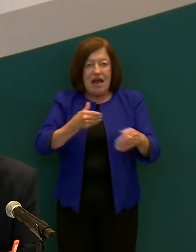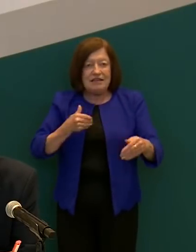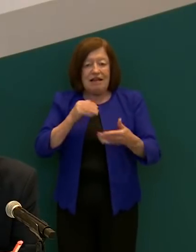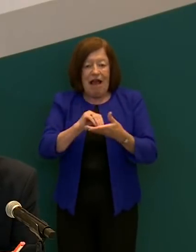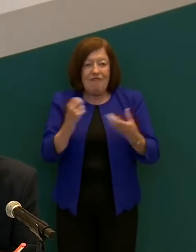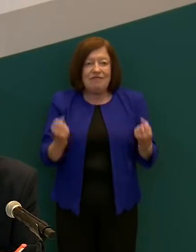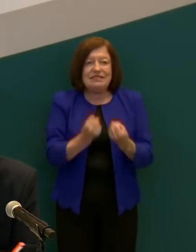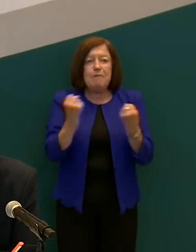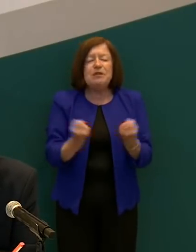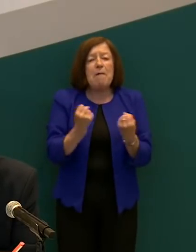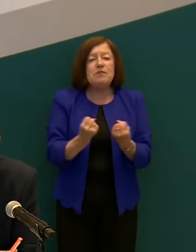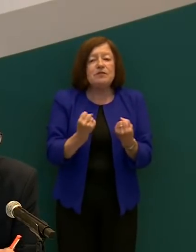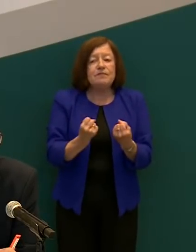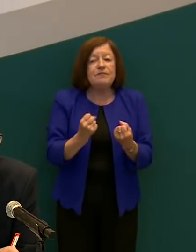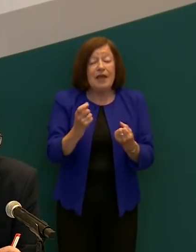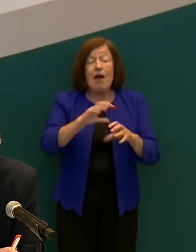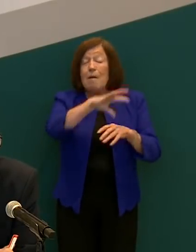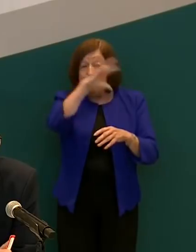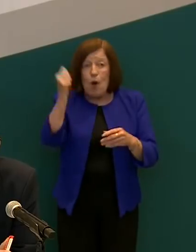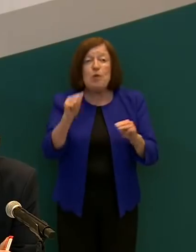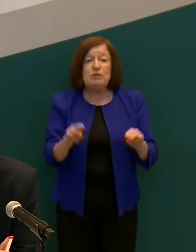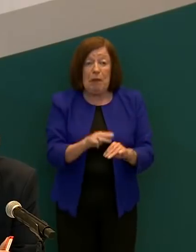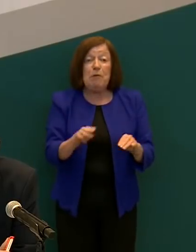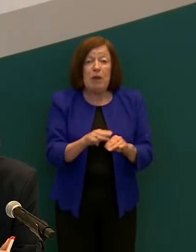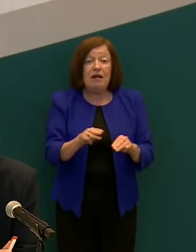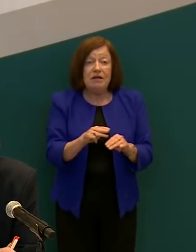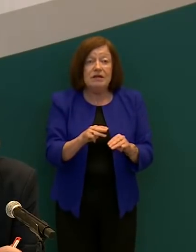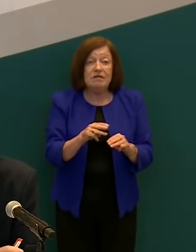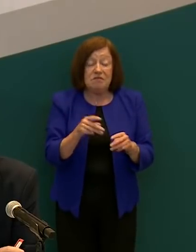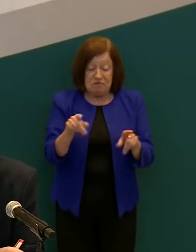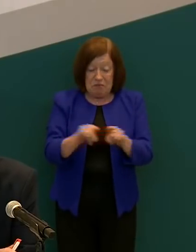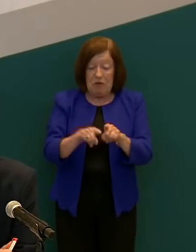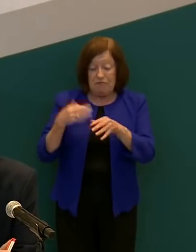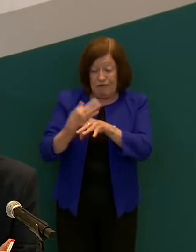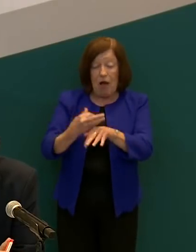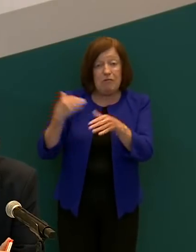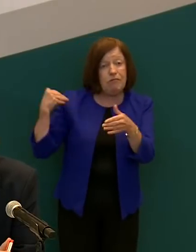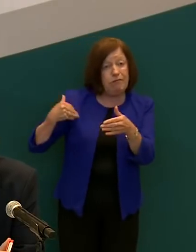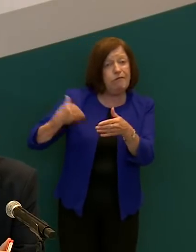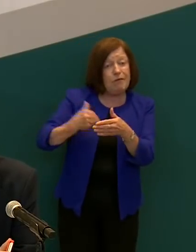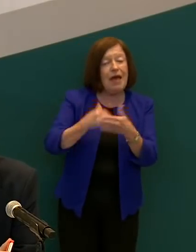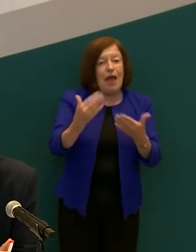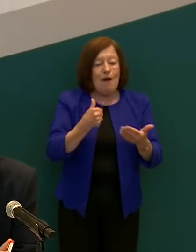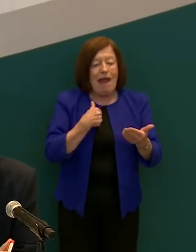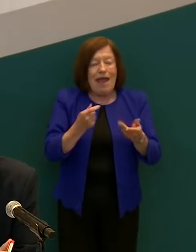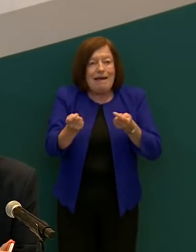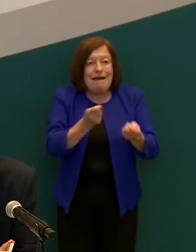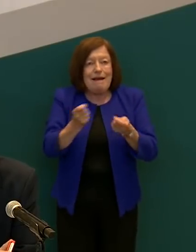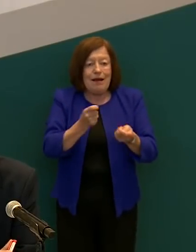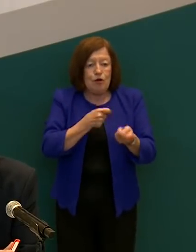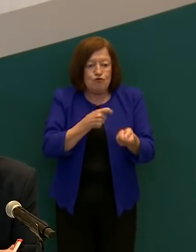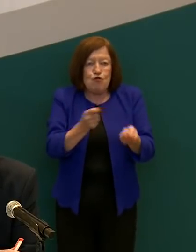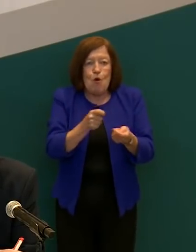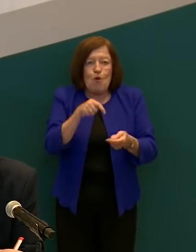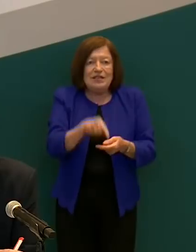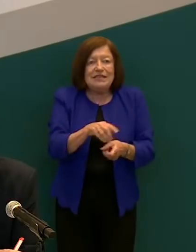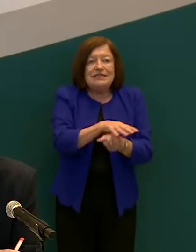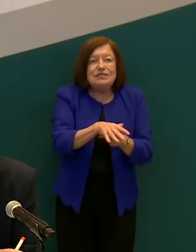symptoms. And the vast majority of people have done that to date, and that's why we managed to get this under control.